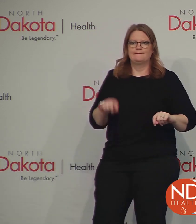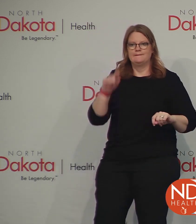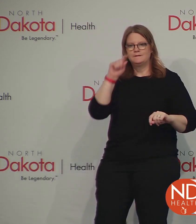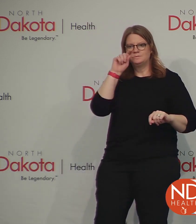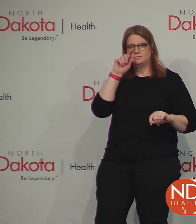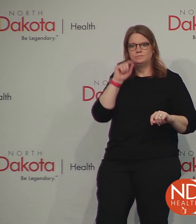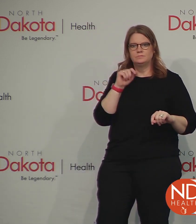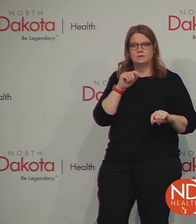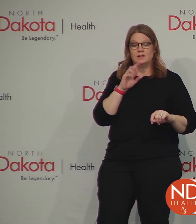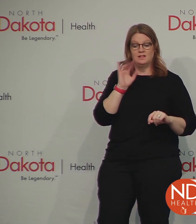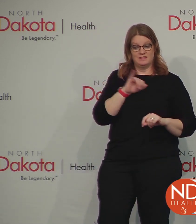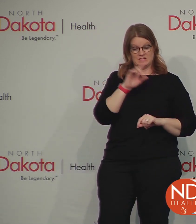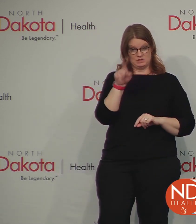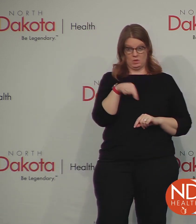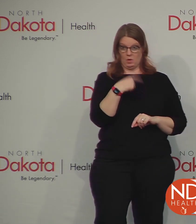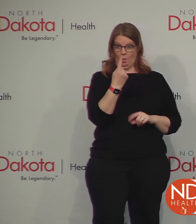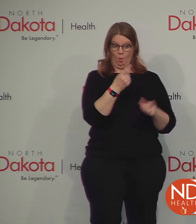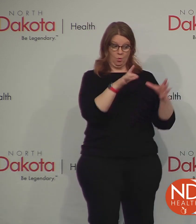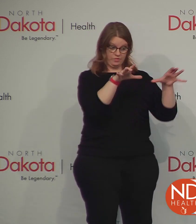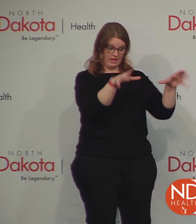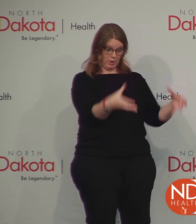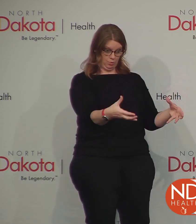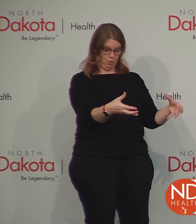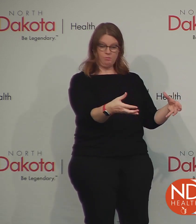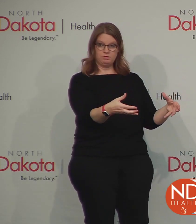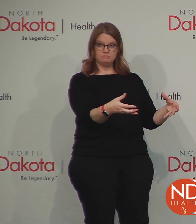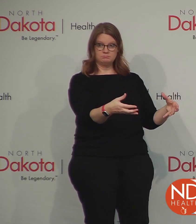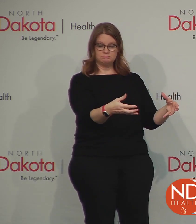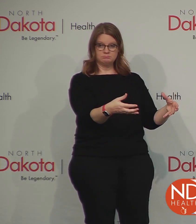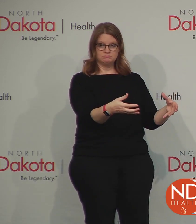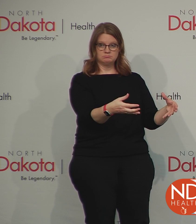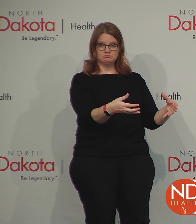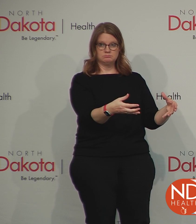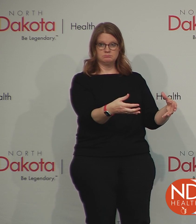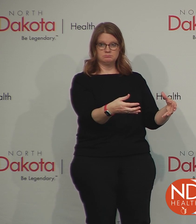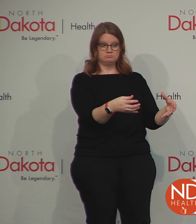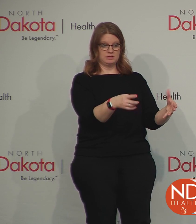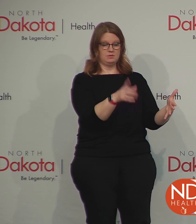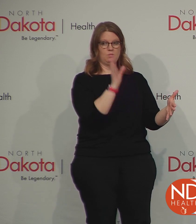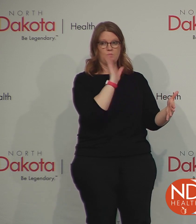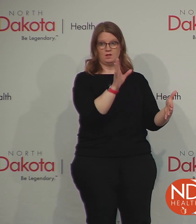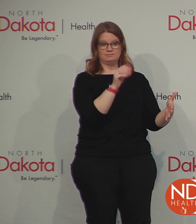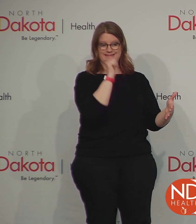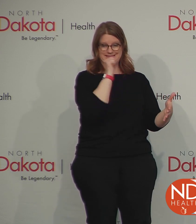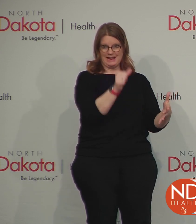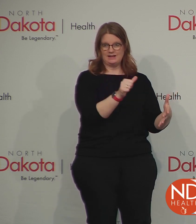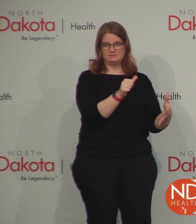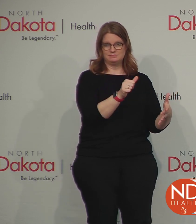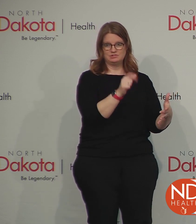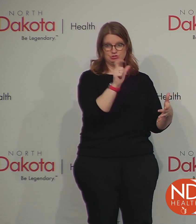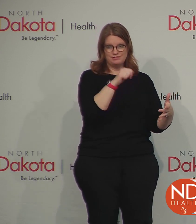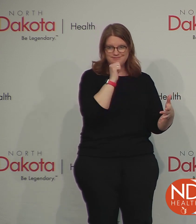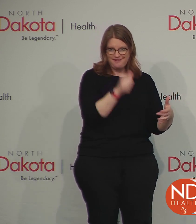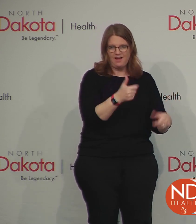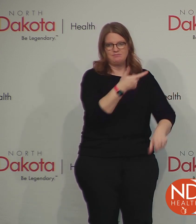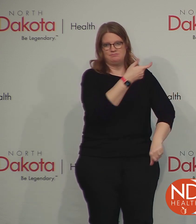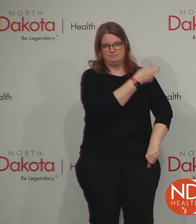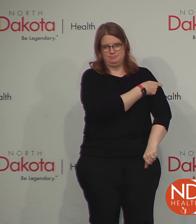And that is the only group who should absolutely permanently be contraindicated to receiving COVID-19